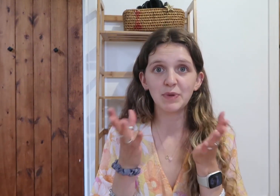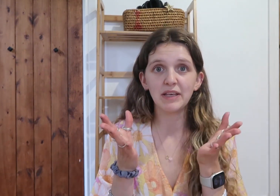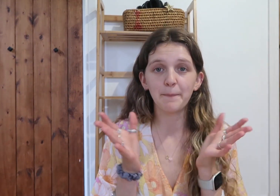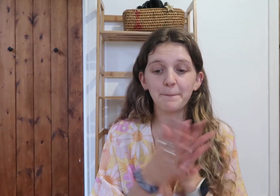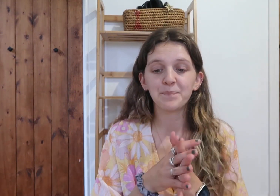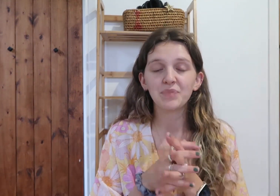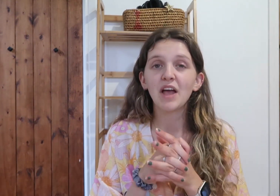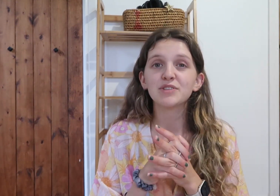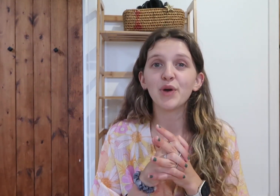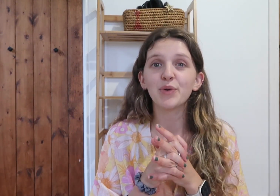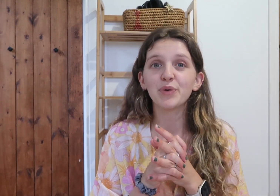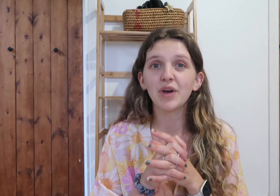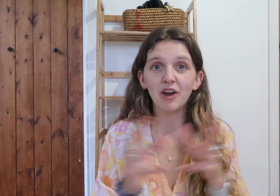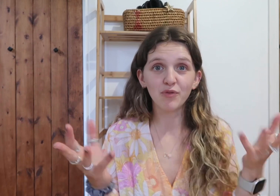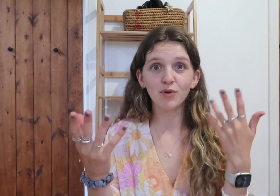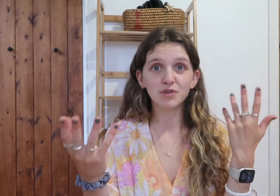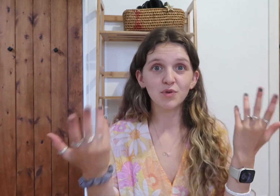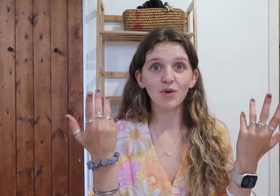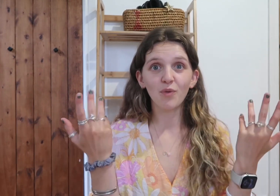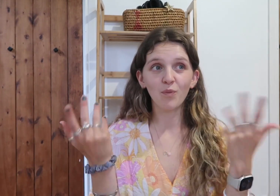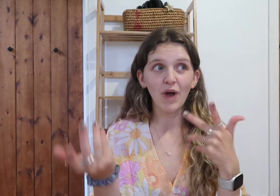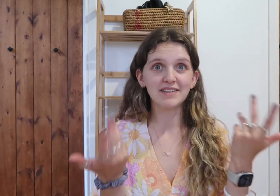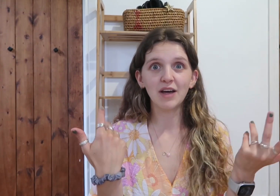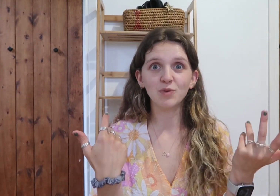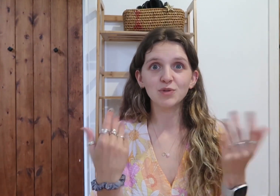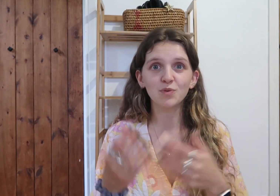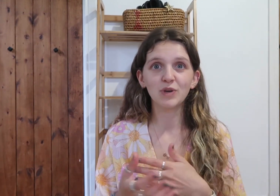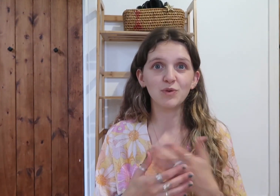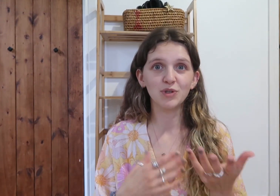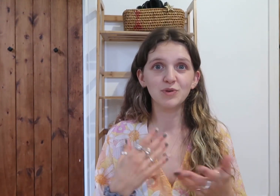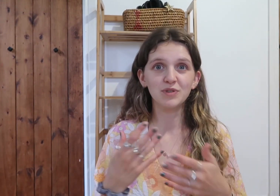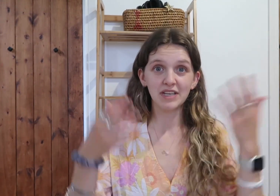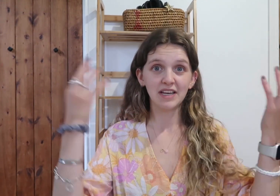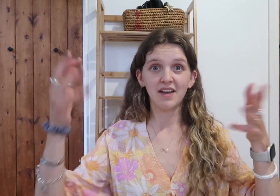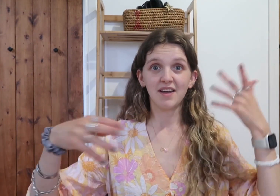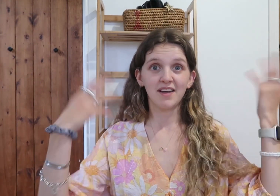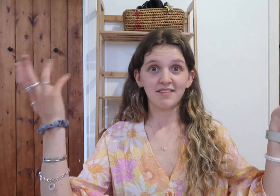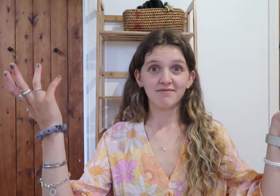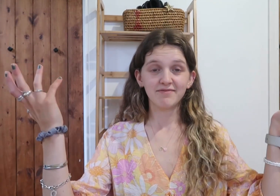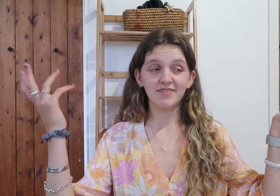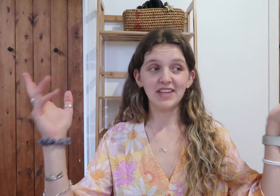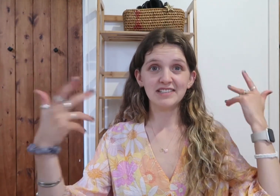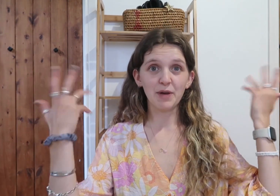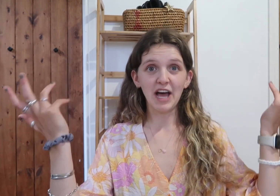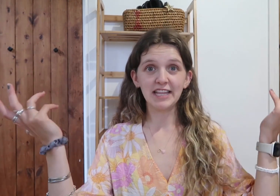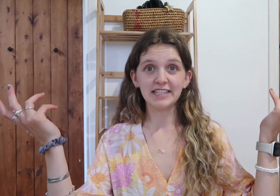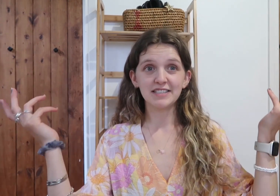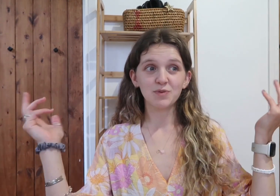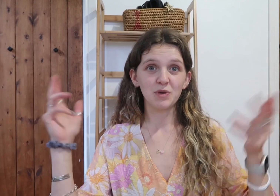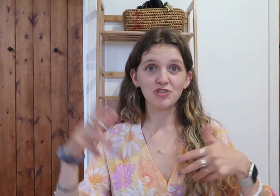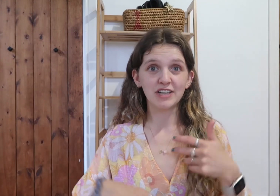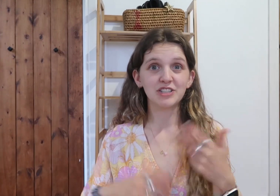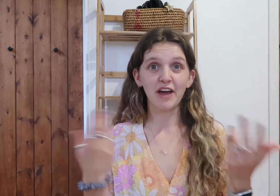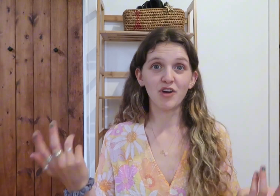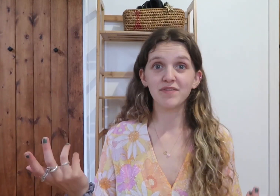speak. So, and of course, as adults, we all use these type of hands when we're trying to have a